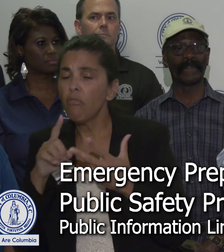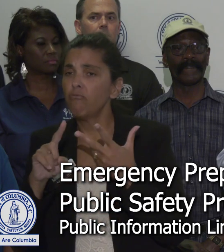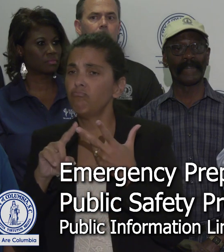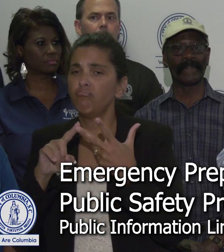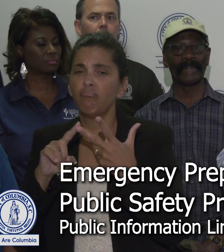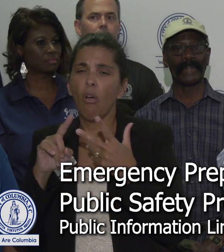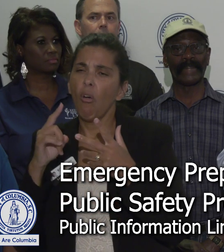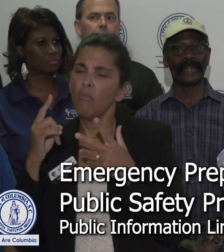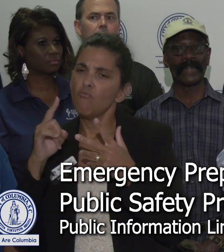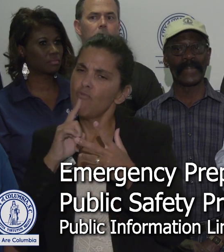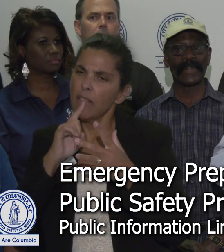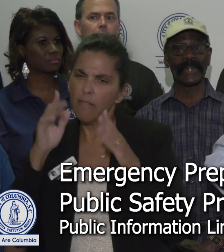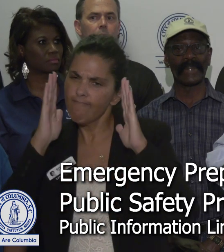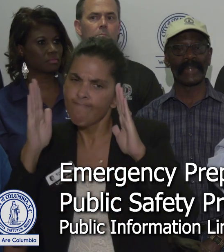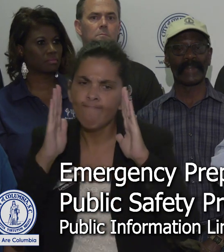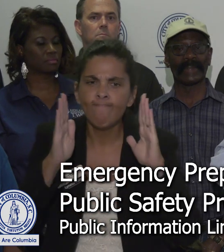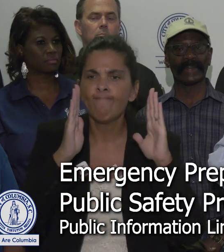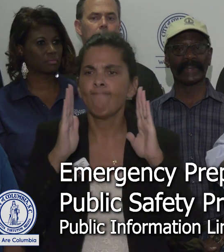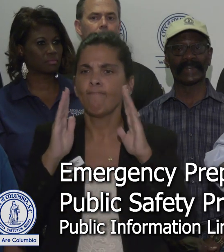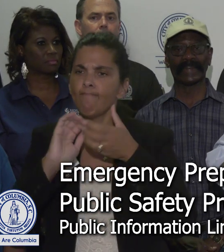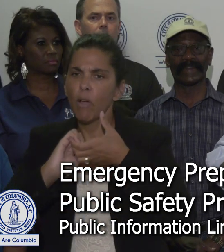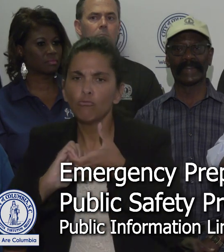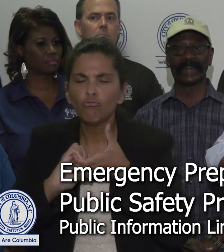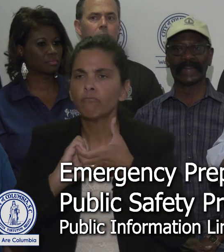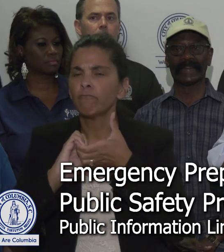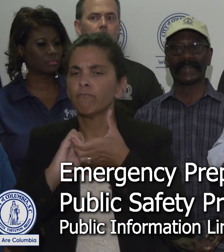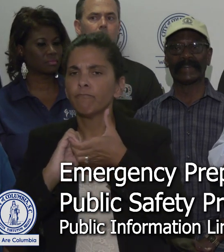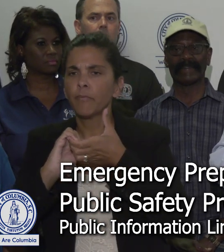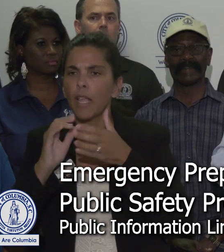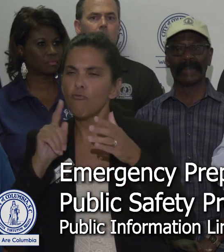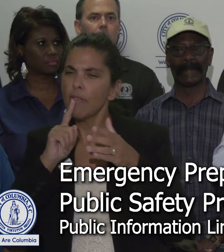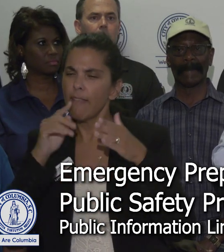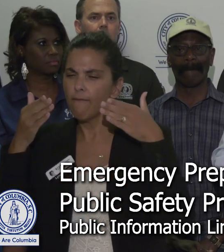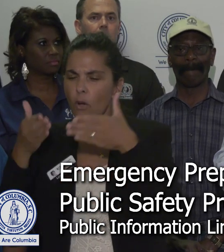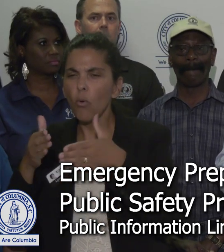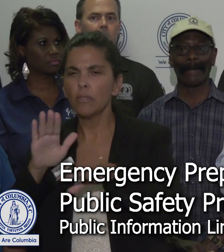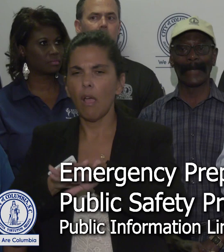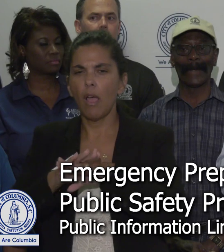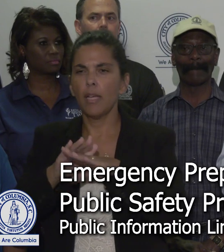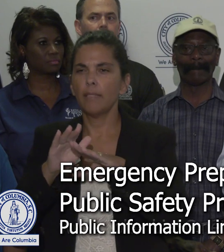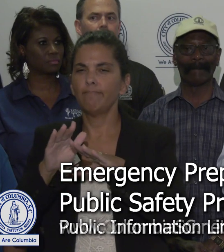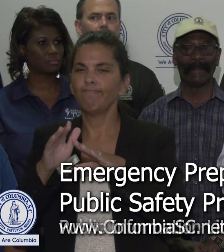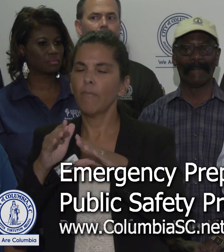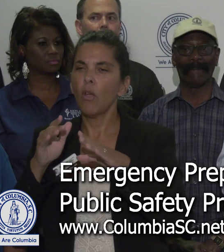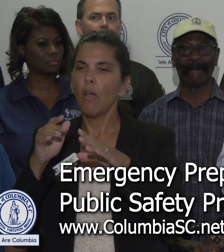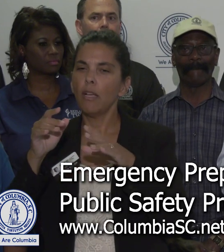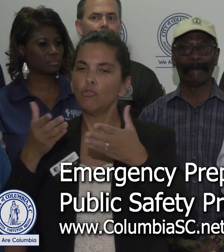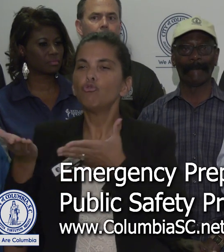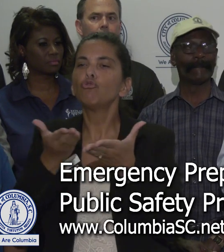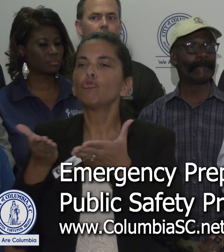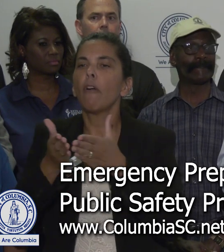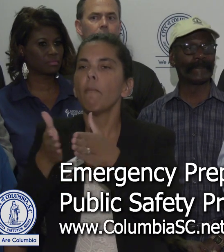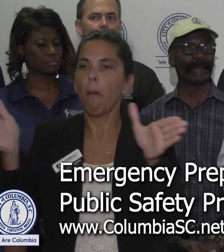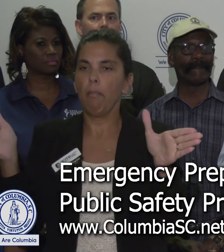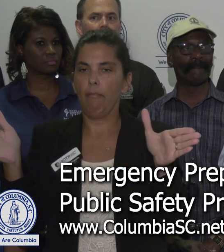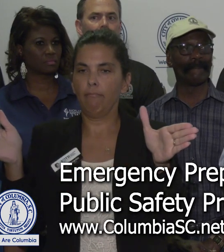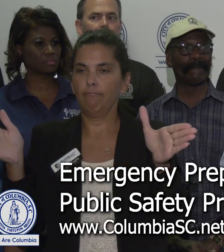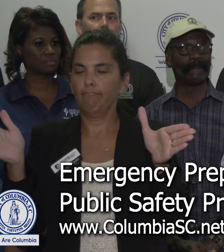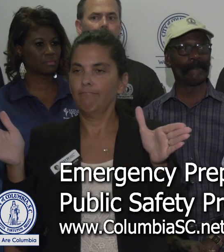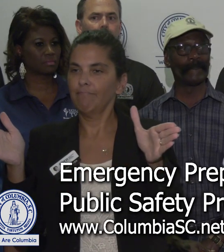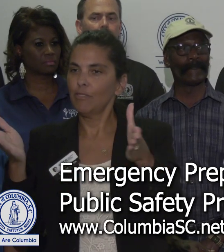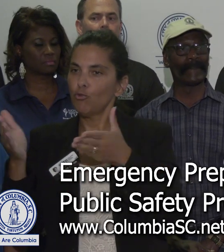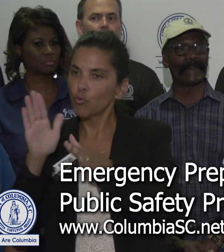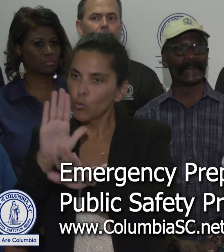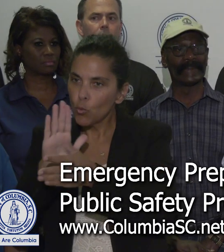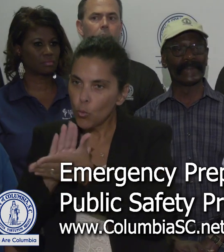always on the ball, the partnership and the focus on what it means to be public servants by our school districts, making